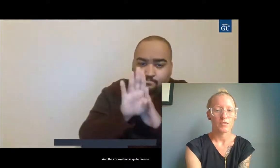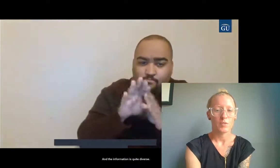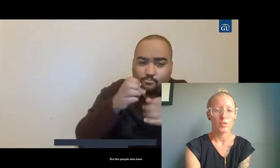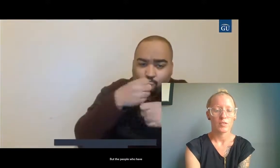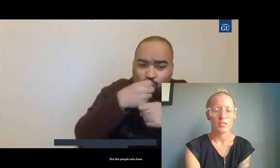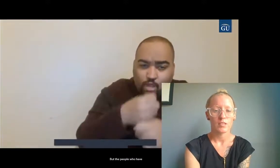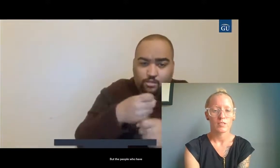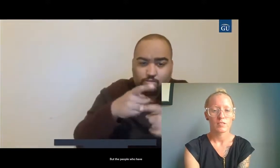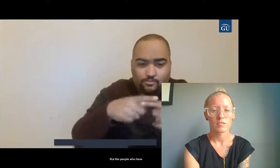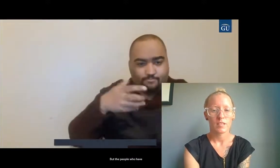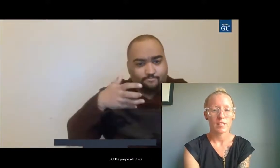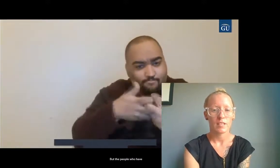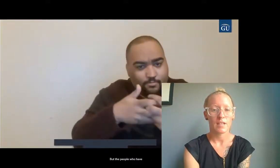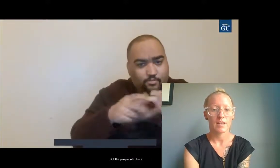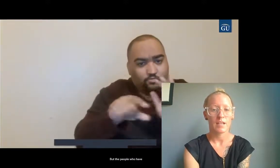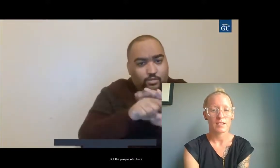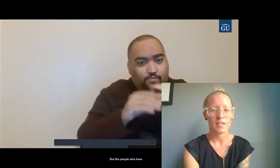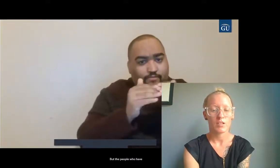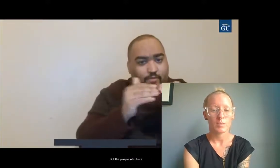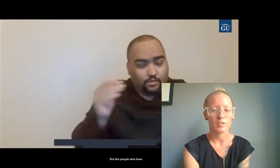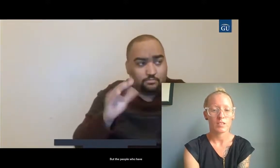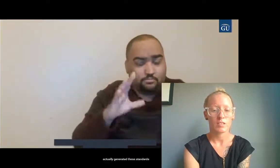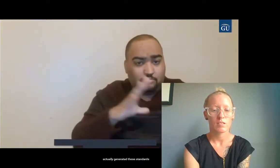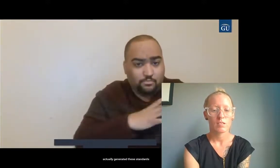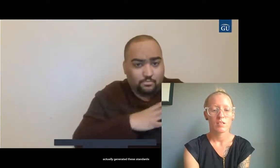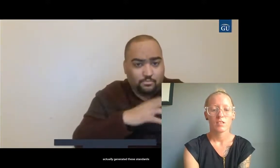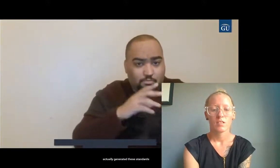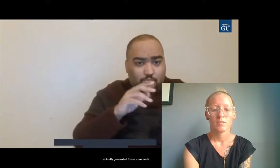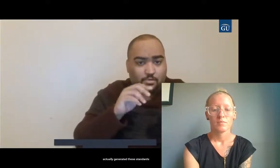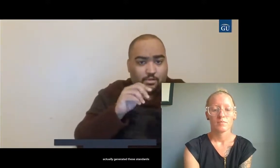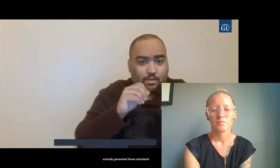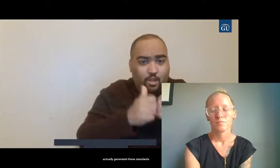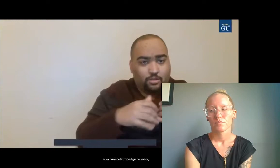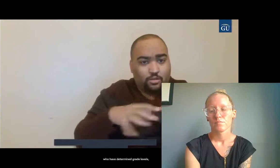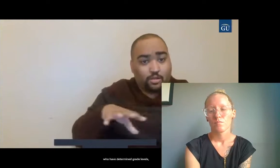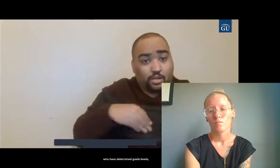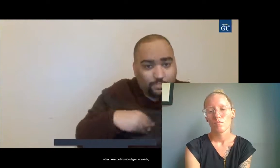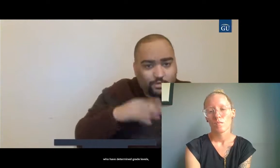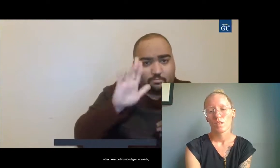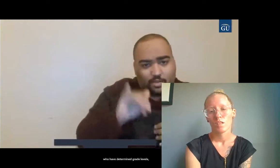Black and deaf communities, and again, the ASL communities.